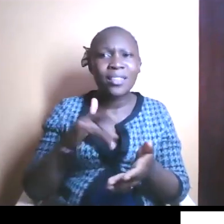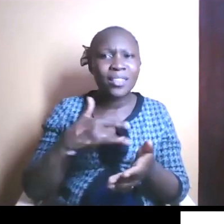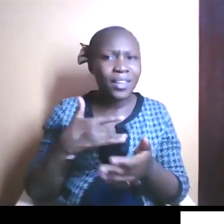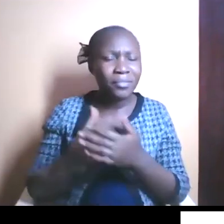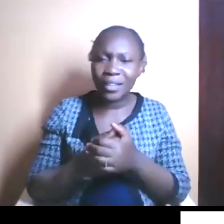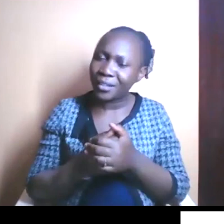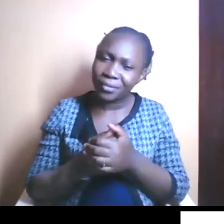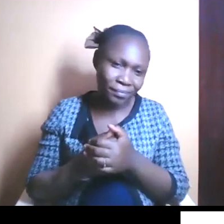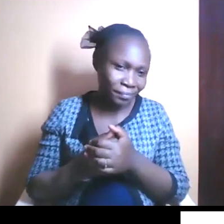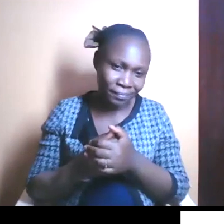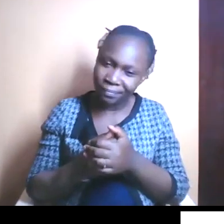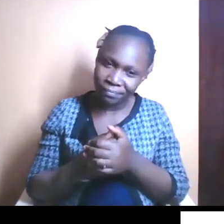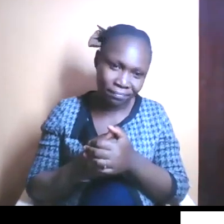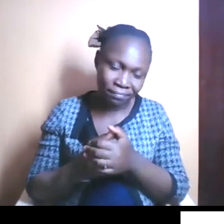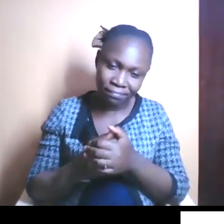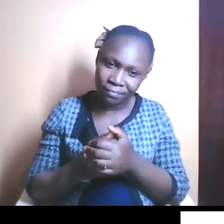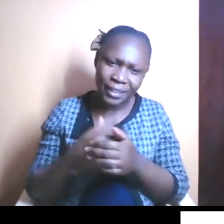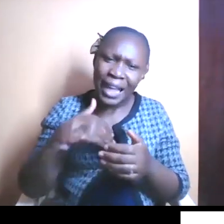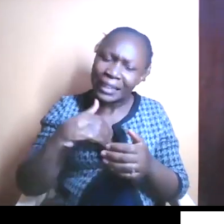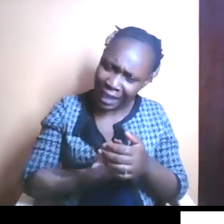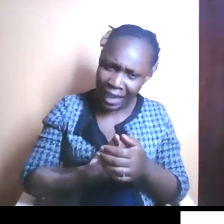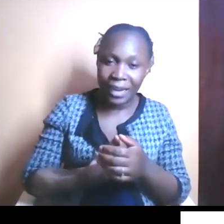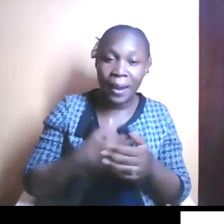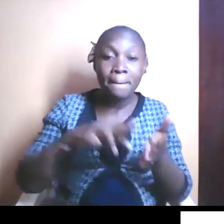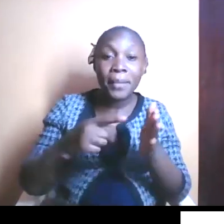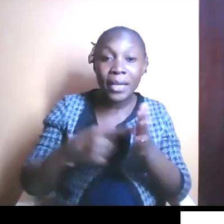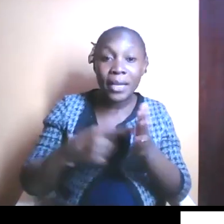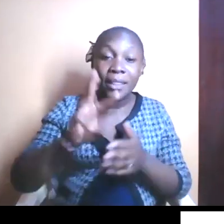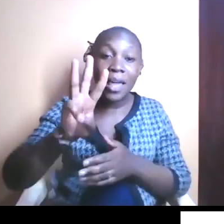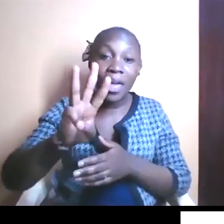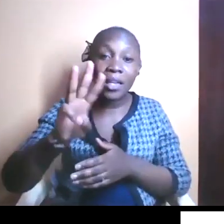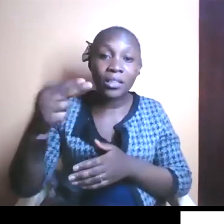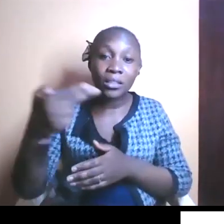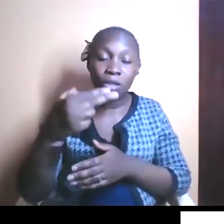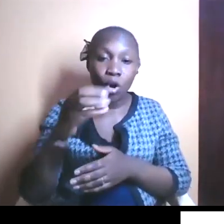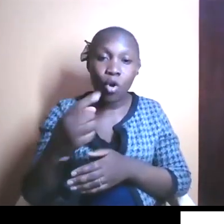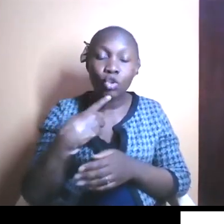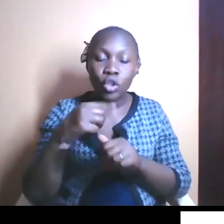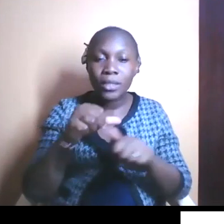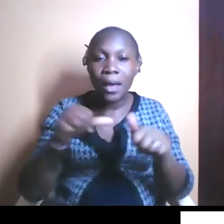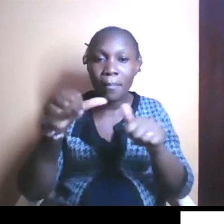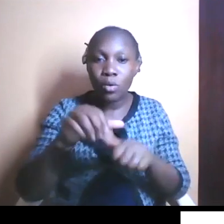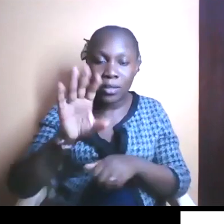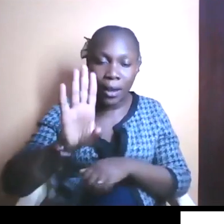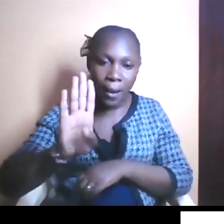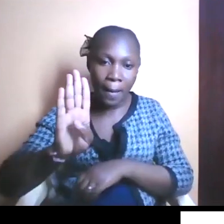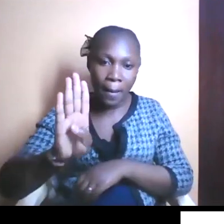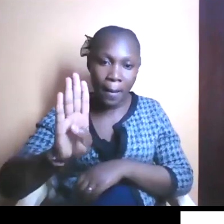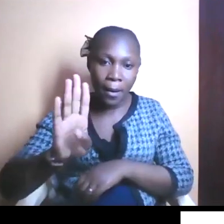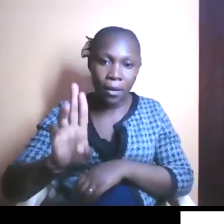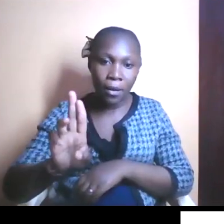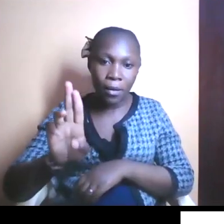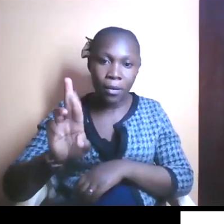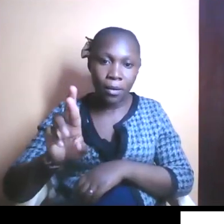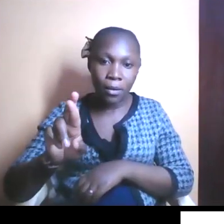hazard by the WHO. So the World Health Organization has recently recognized burnout. So I